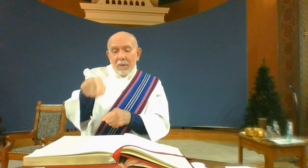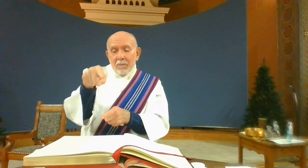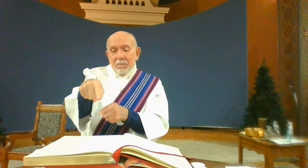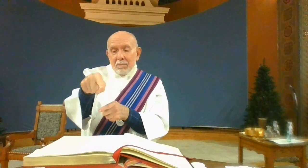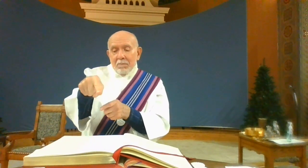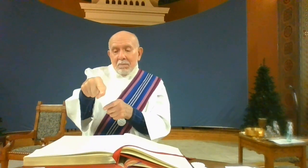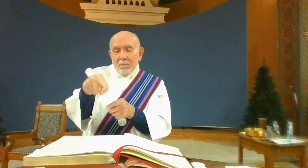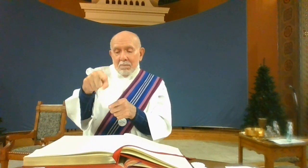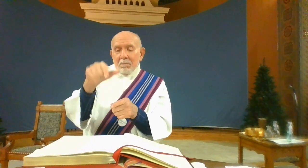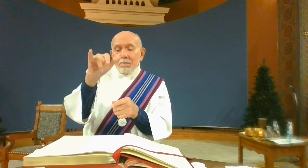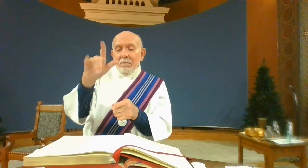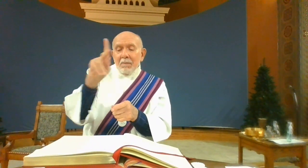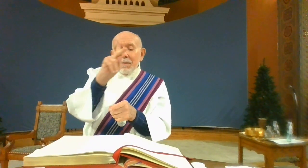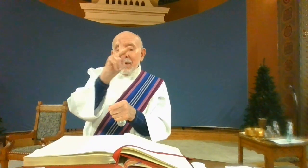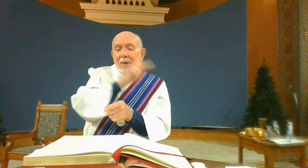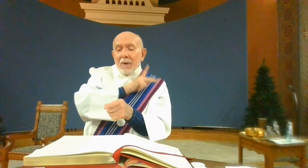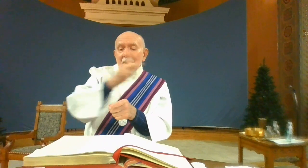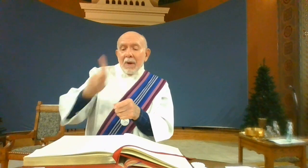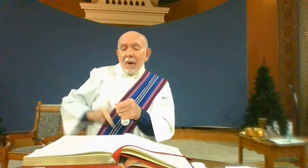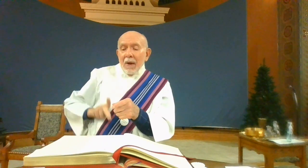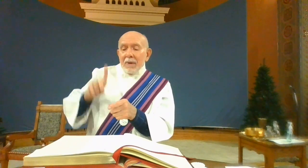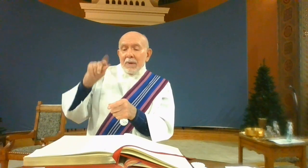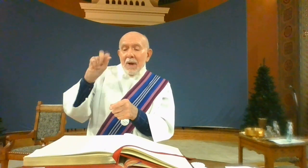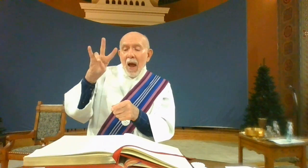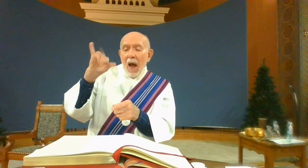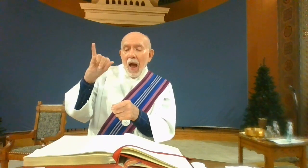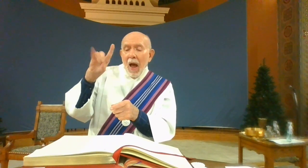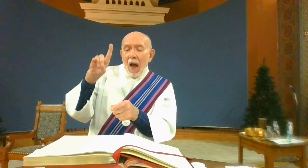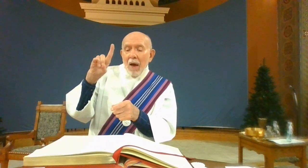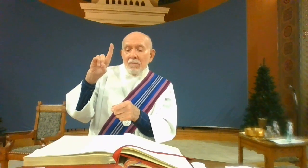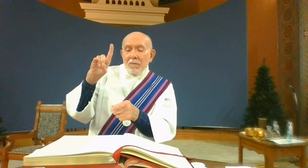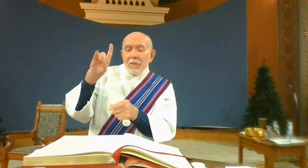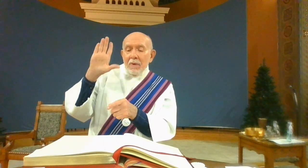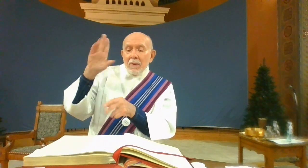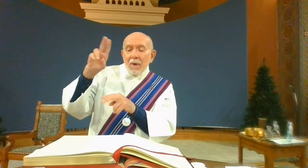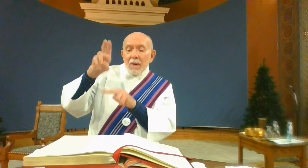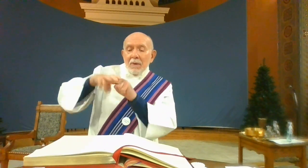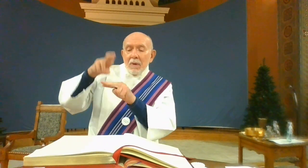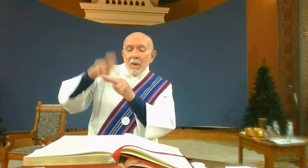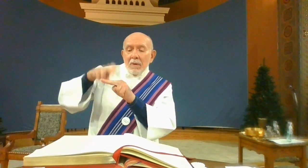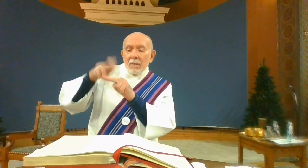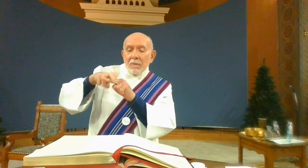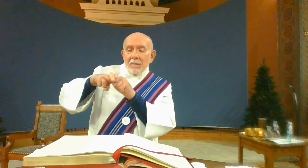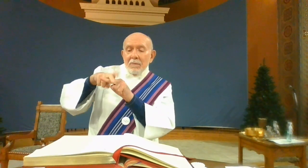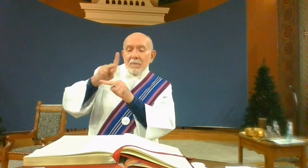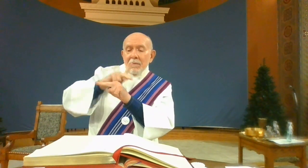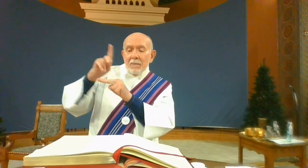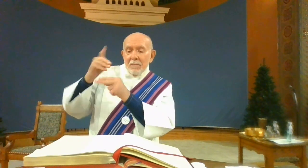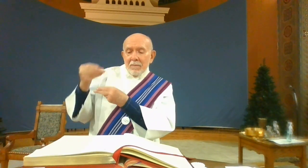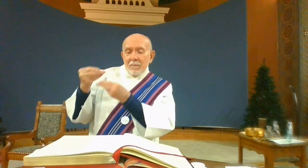And he will rule over the house of Jacob forever.